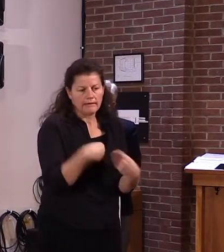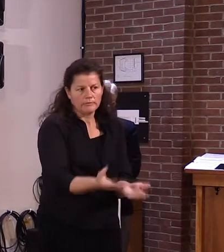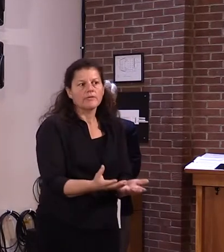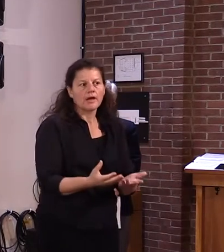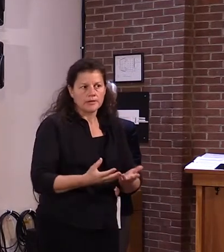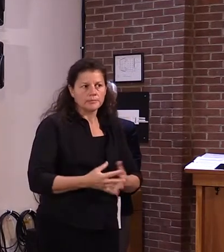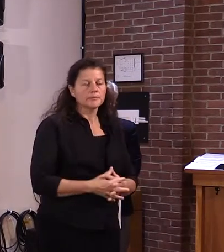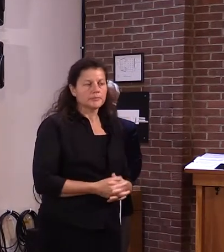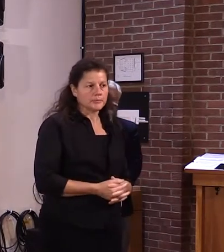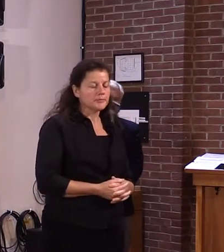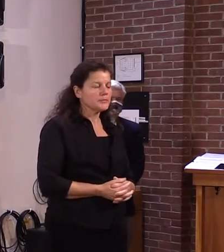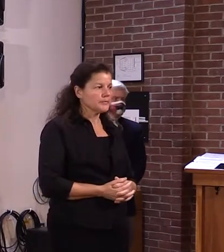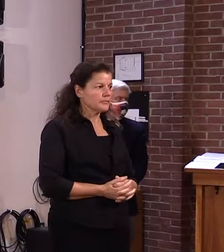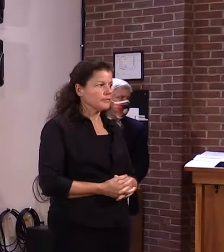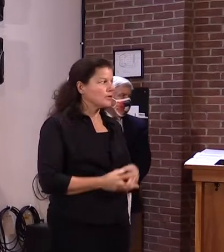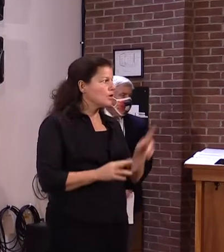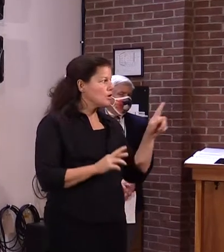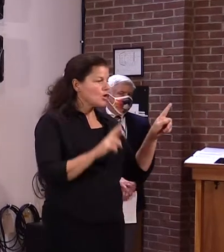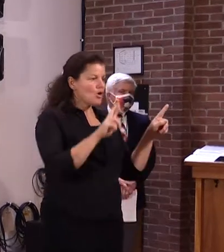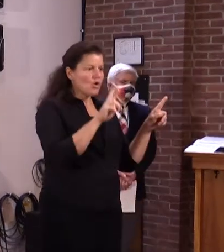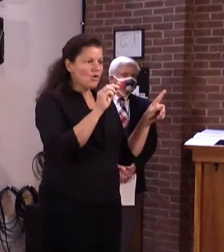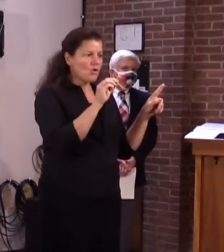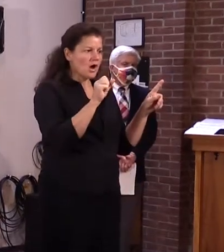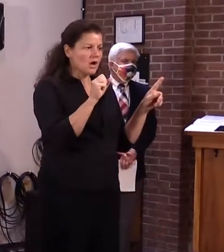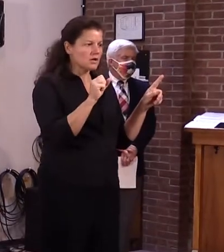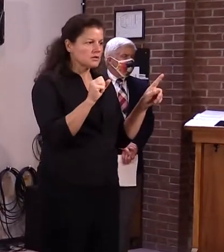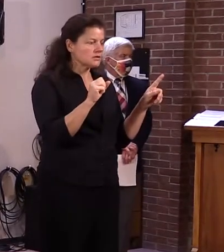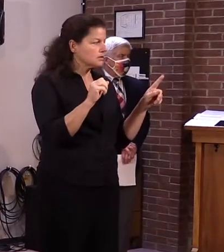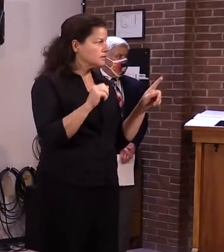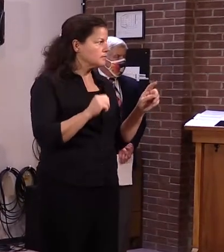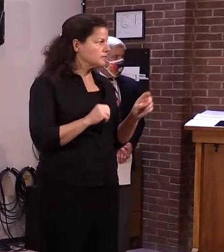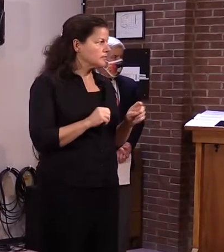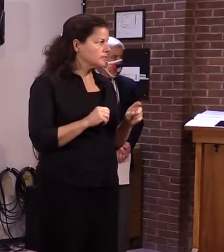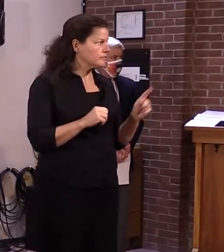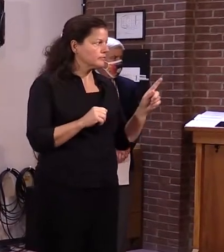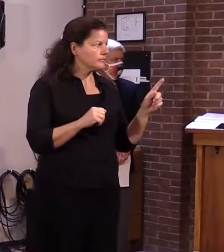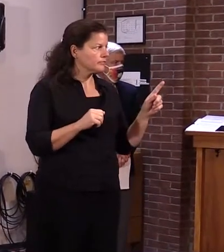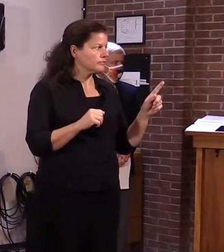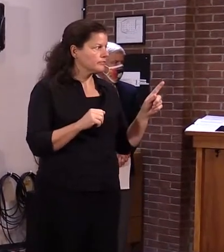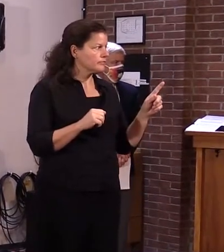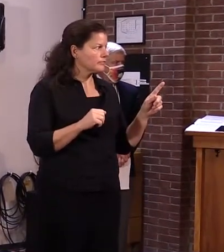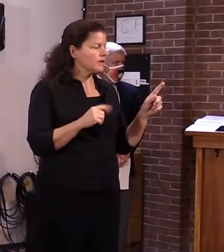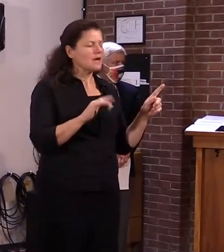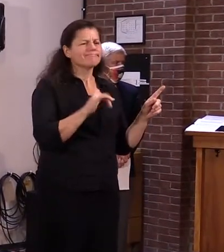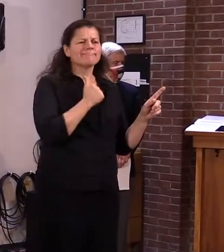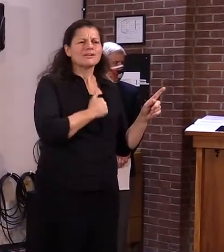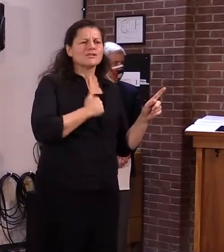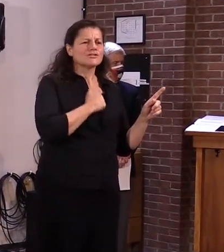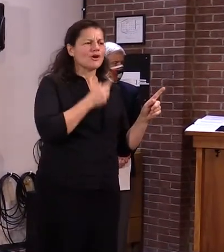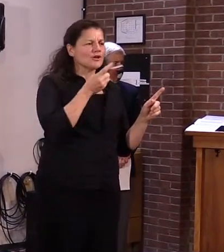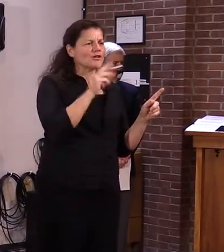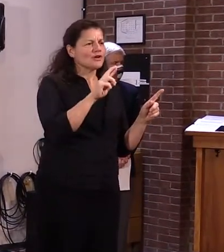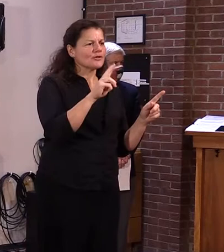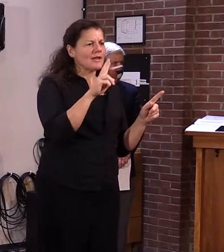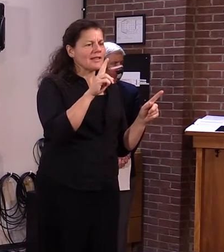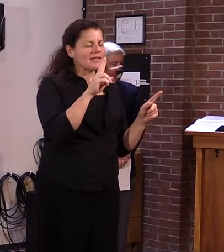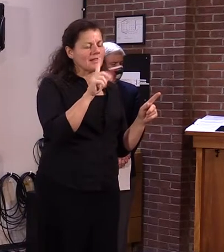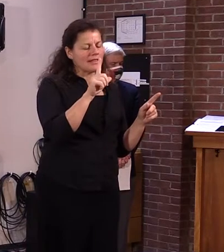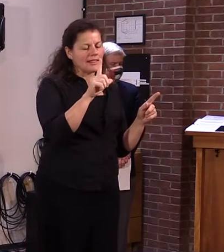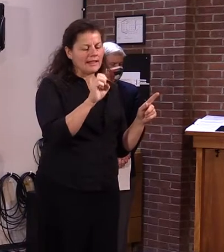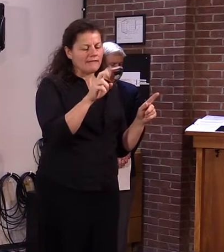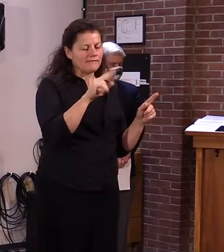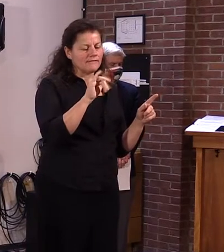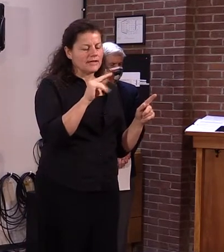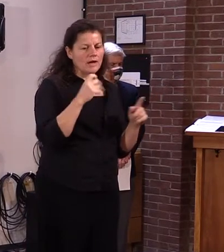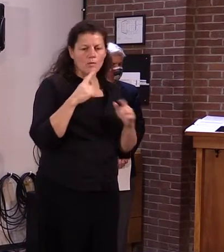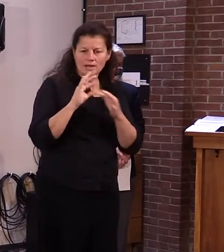Ross? Thank you very much. Dr. Levine, sorry, I should have grabbed you before you stepped away. Just a quick point of